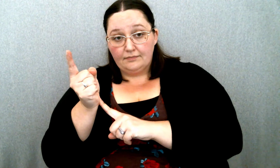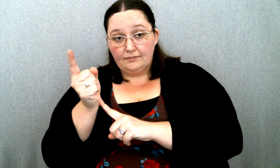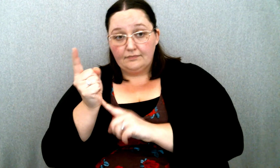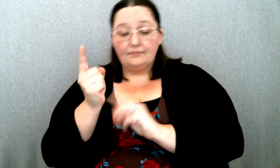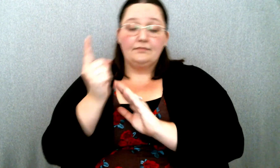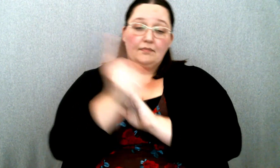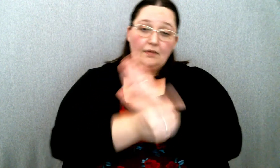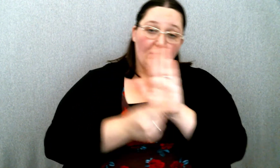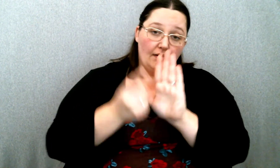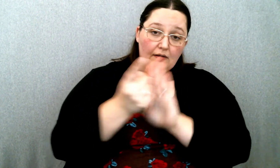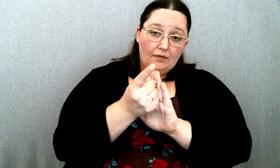minute, hour,